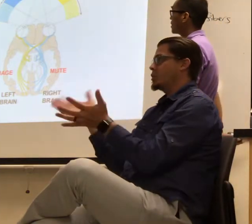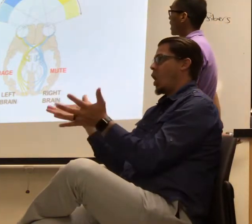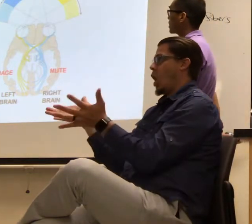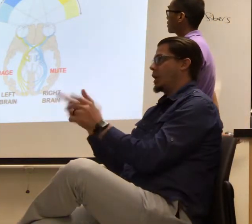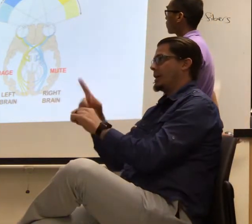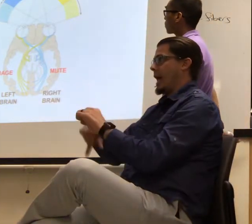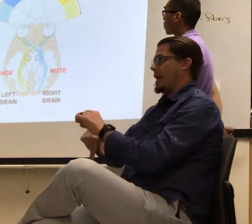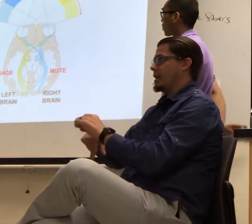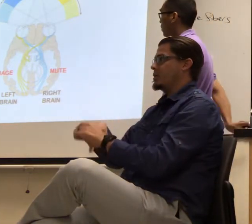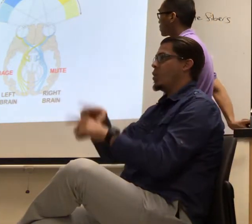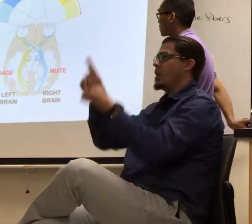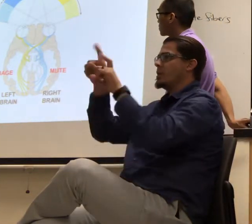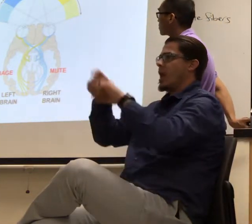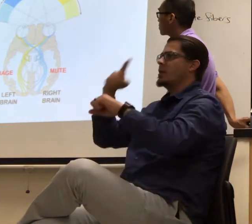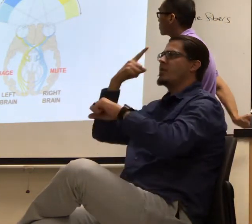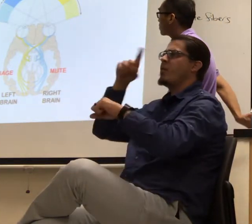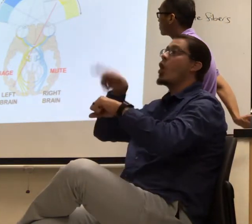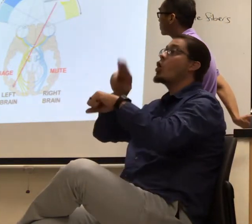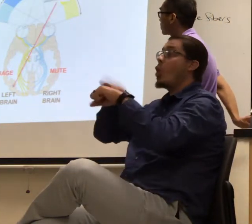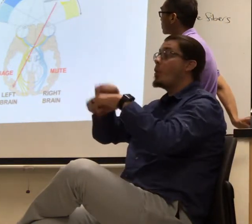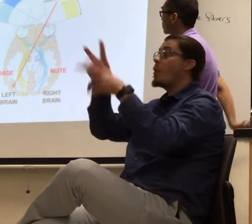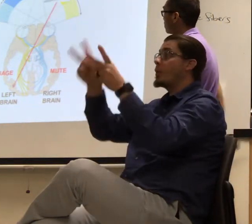So in a test for a normal person,